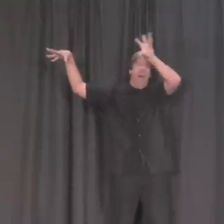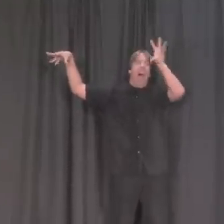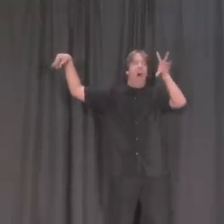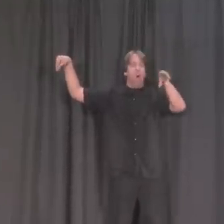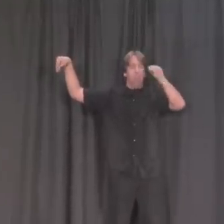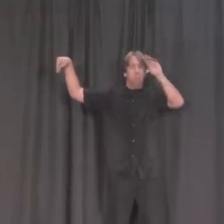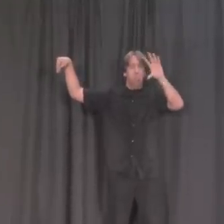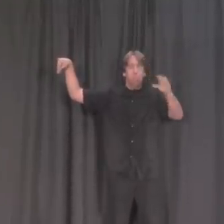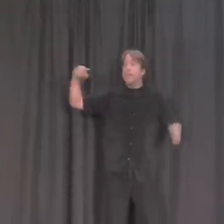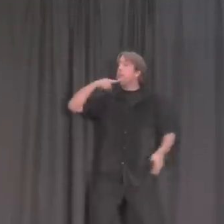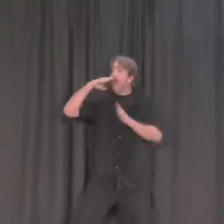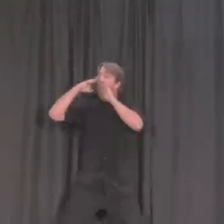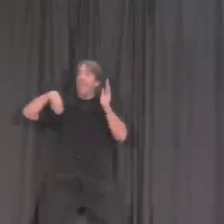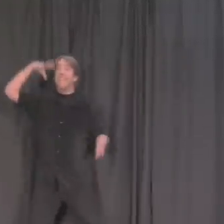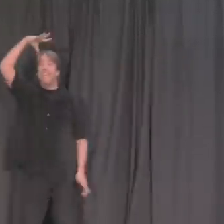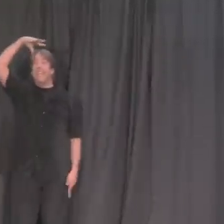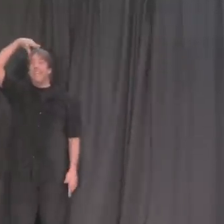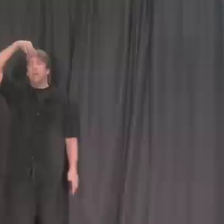Bah! And hear it, people.